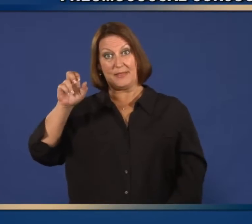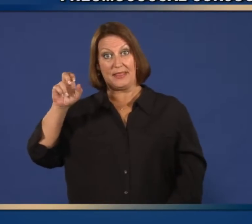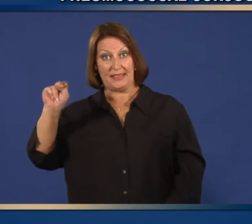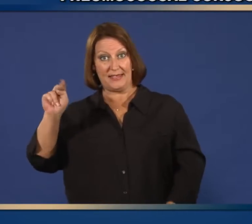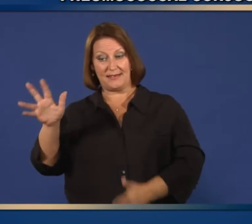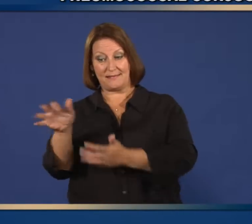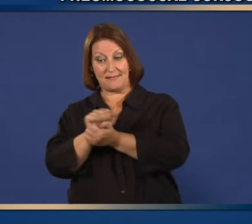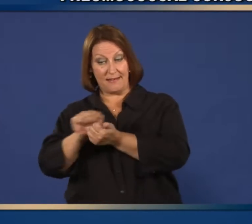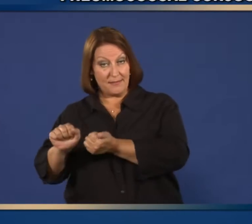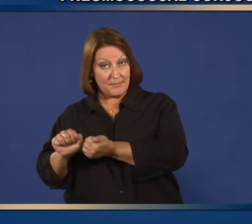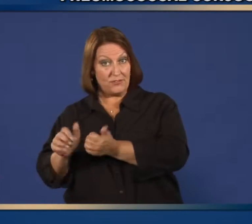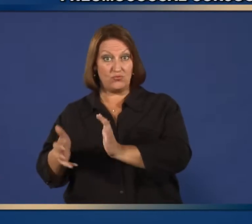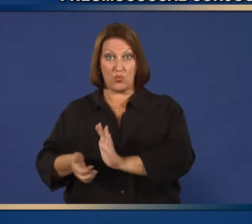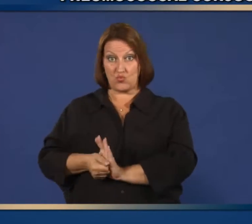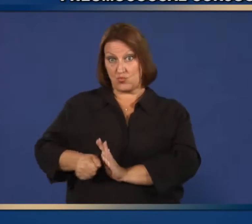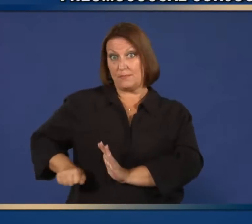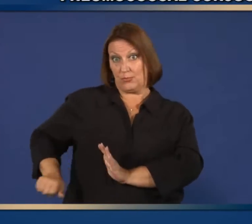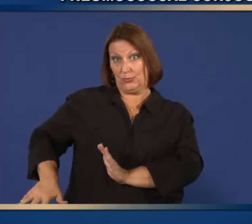cochlear implants,